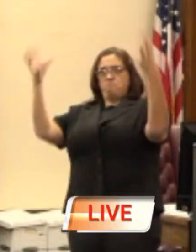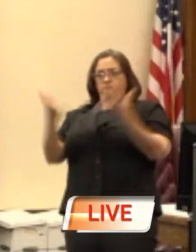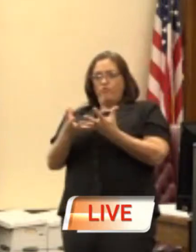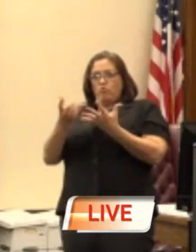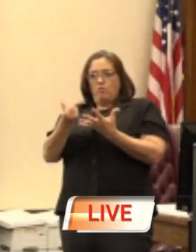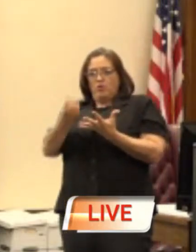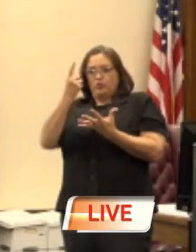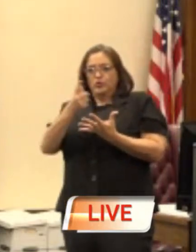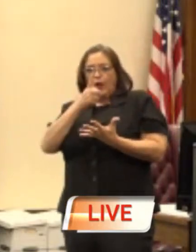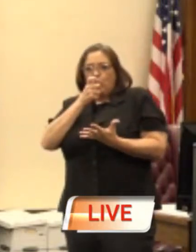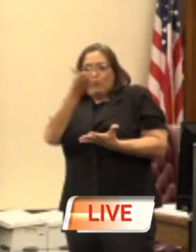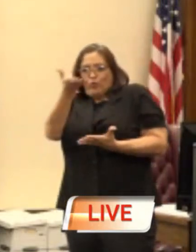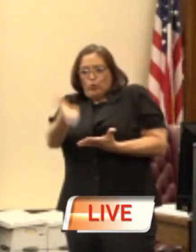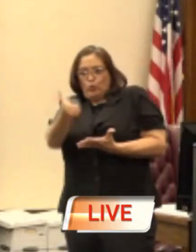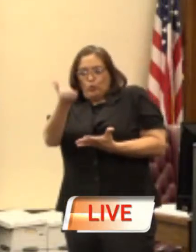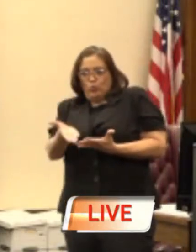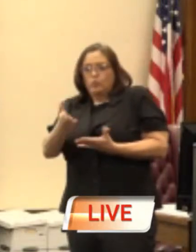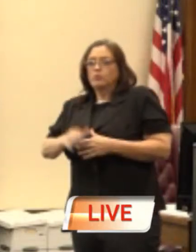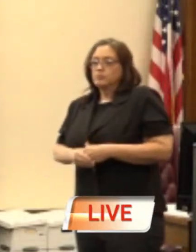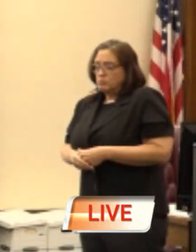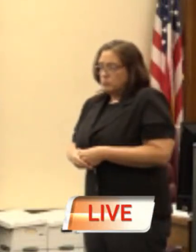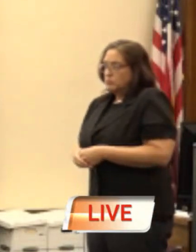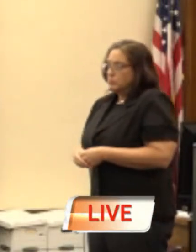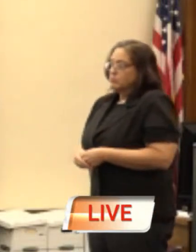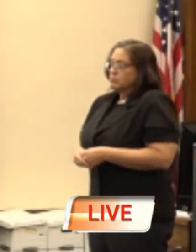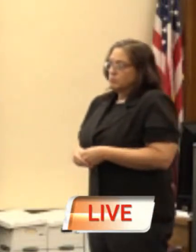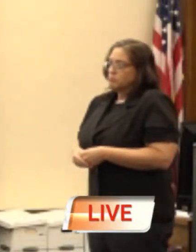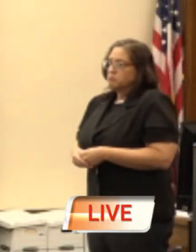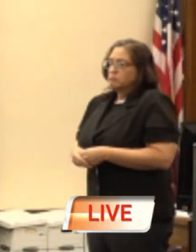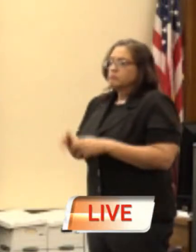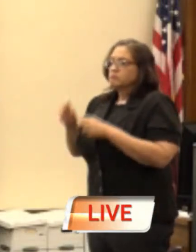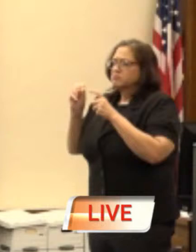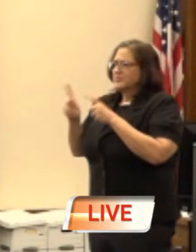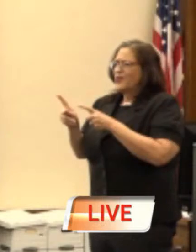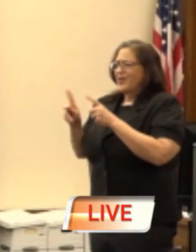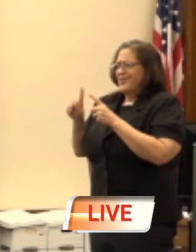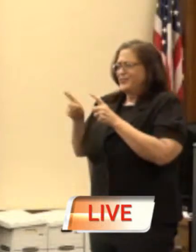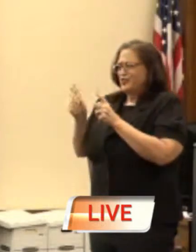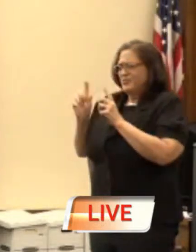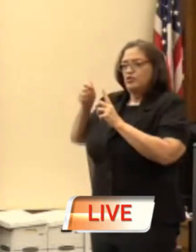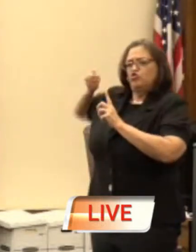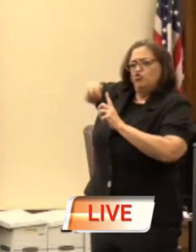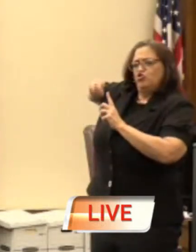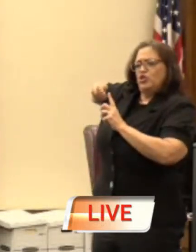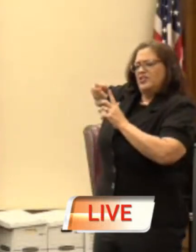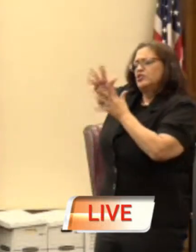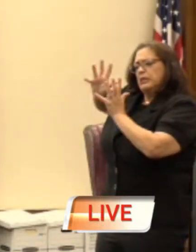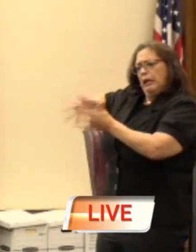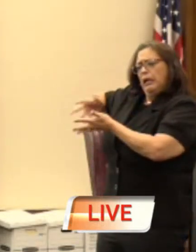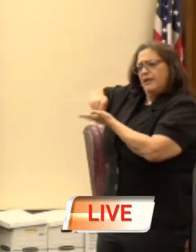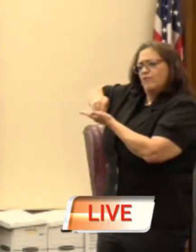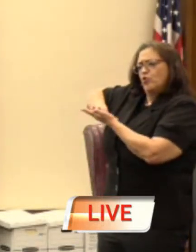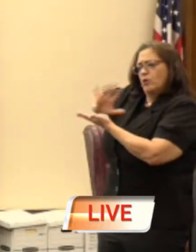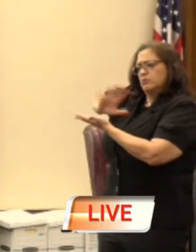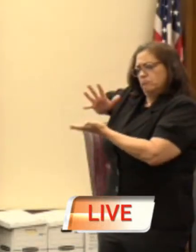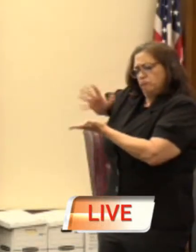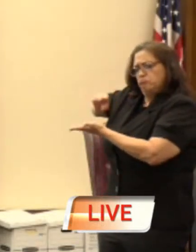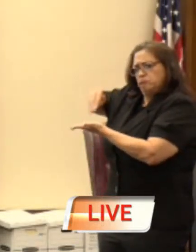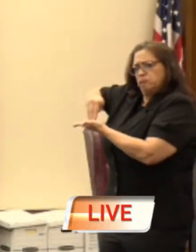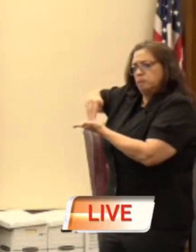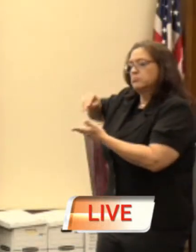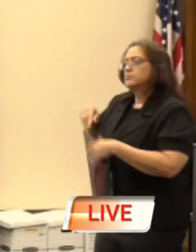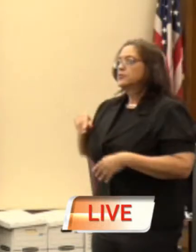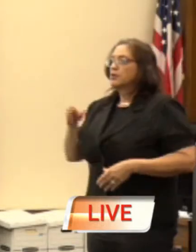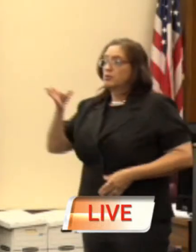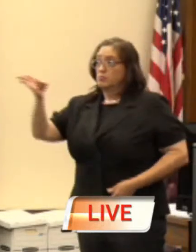is. Let's just leave him in there. Let's put him in. I understand. We would maintain our